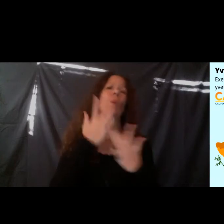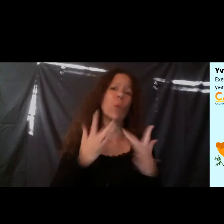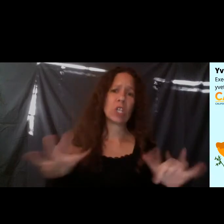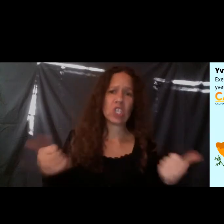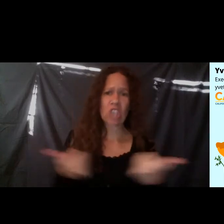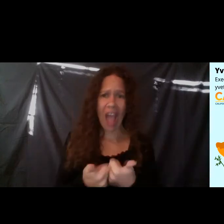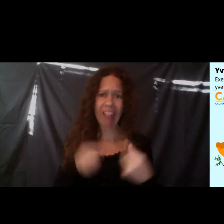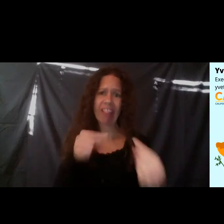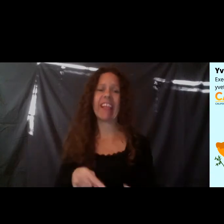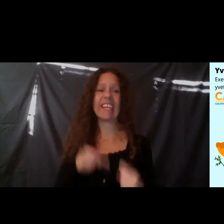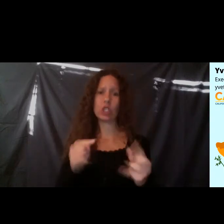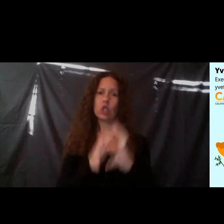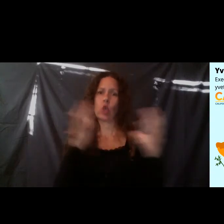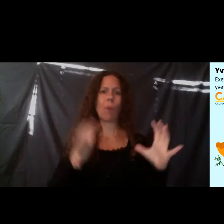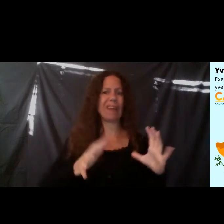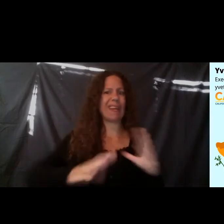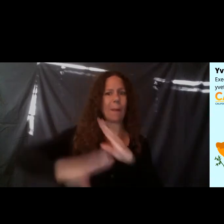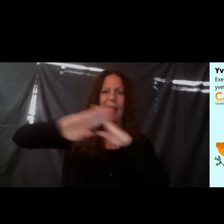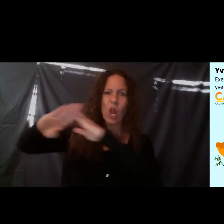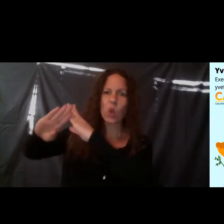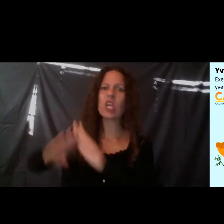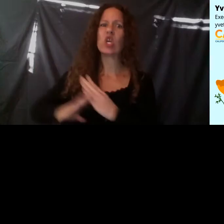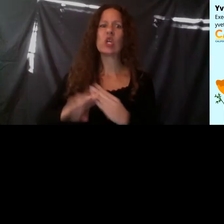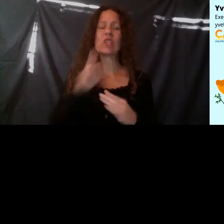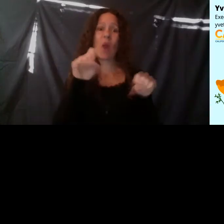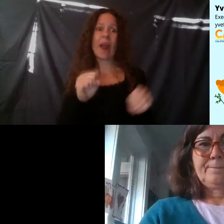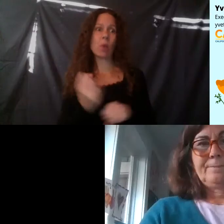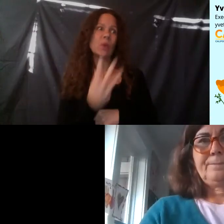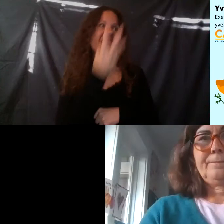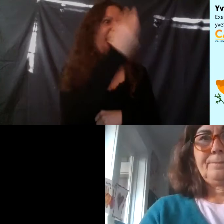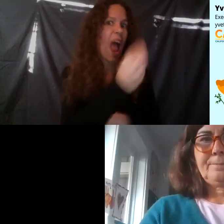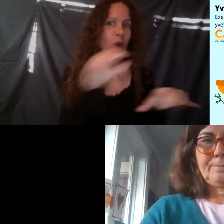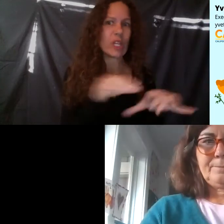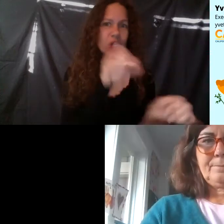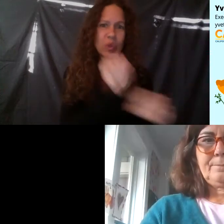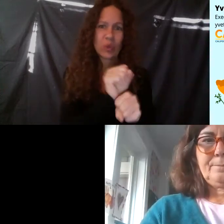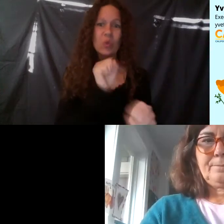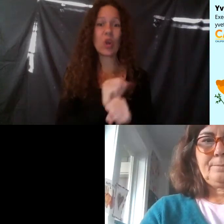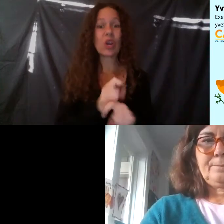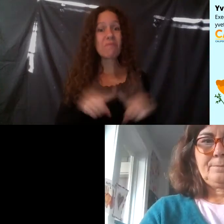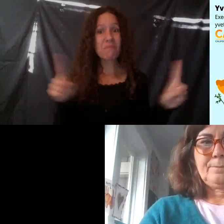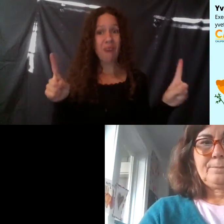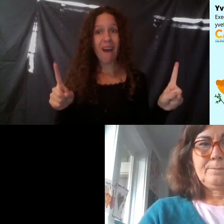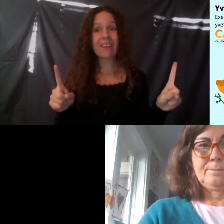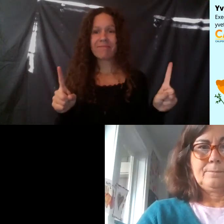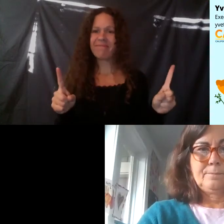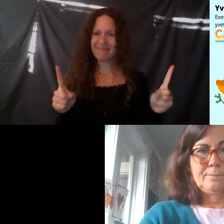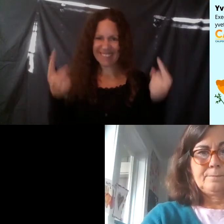get out the vote and to do our organizing. But against all odds, we did